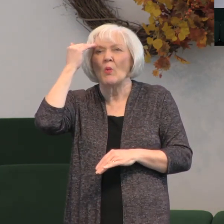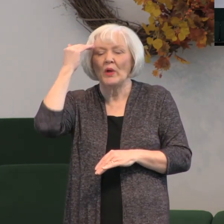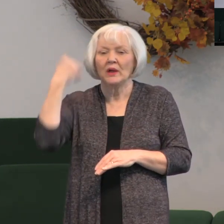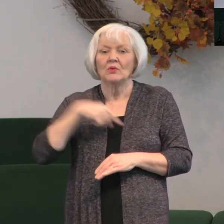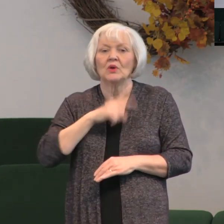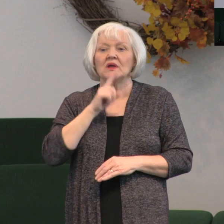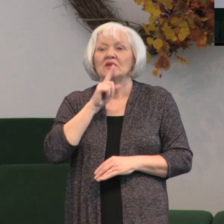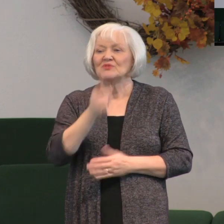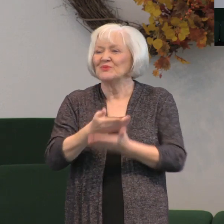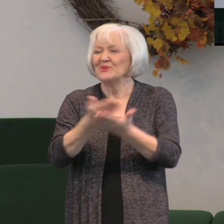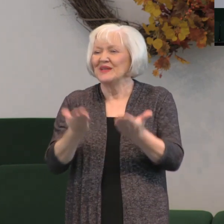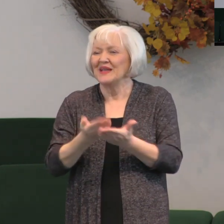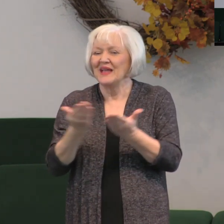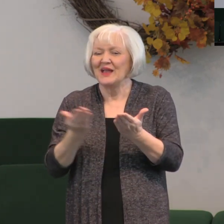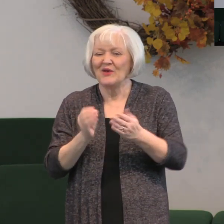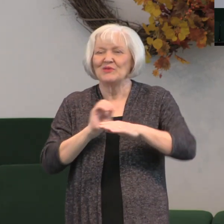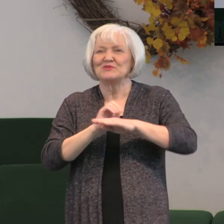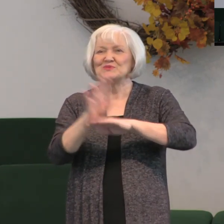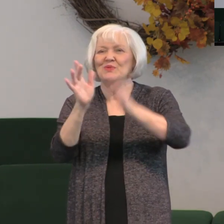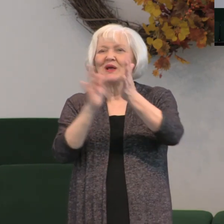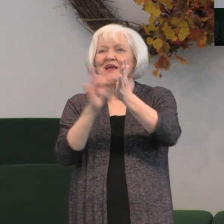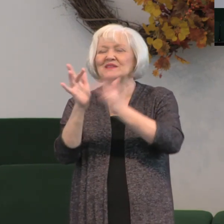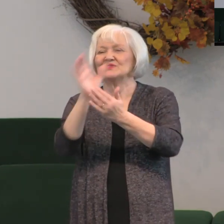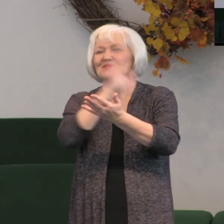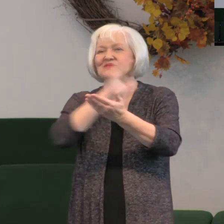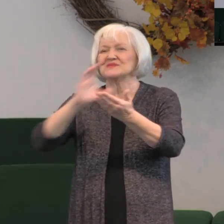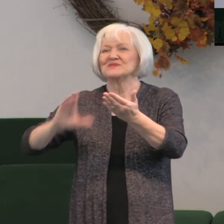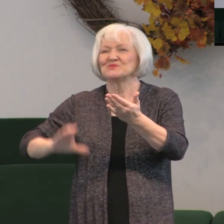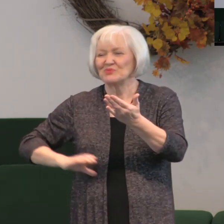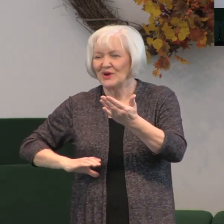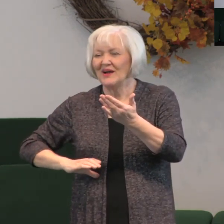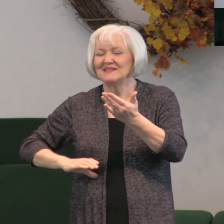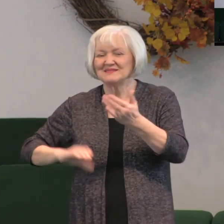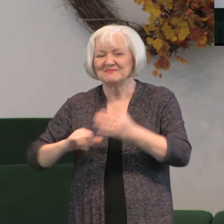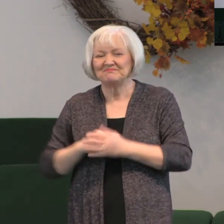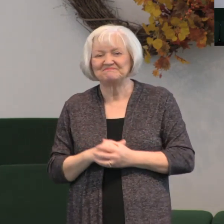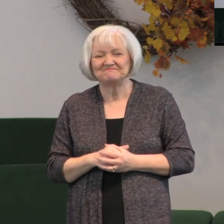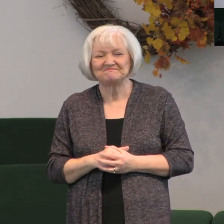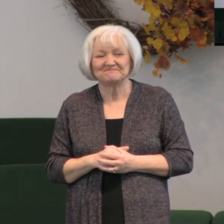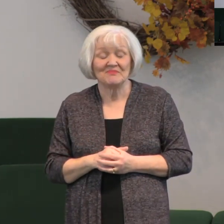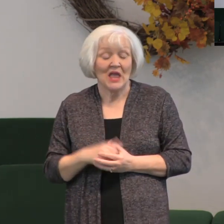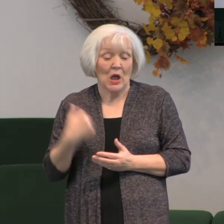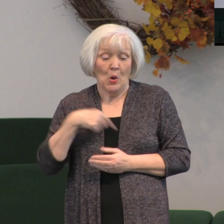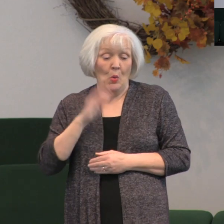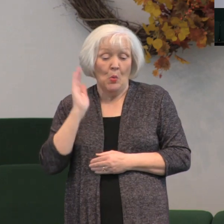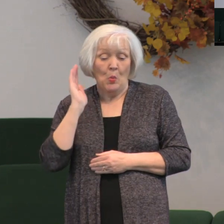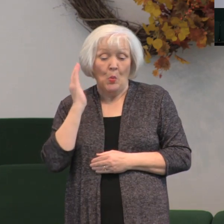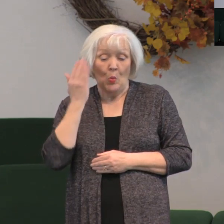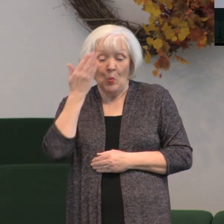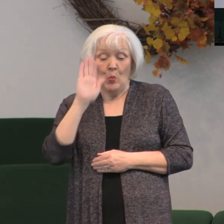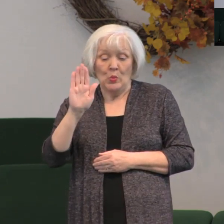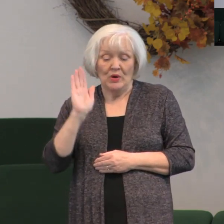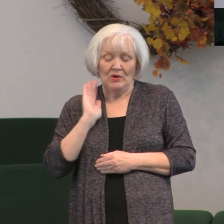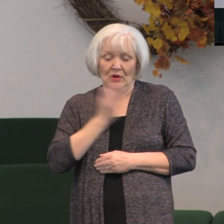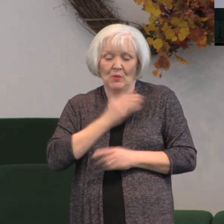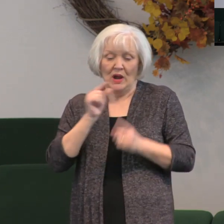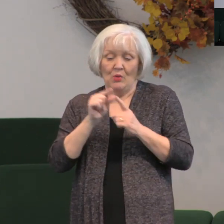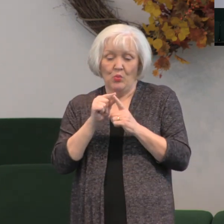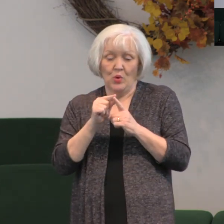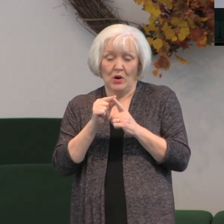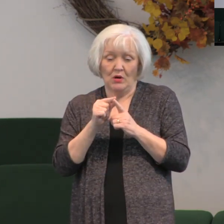are here to spread the knowledge of Jesus Christ. Now we don't know the impact that our words will have but